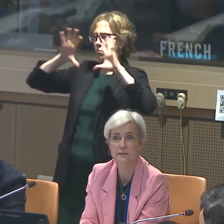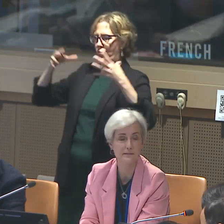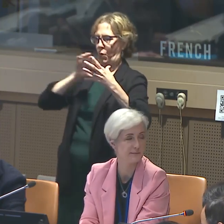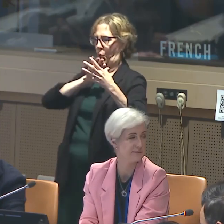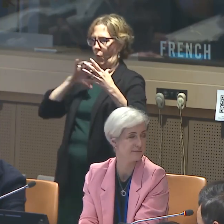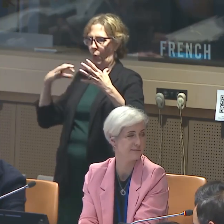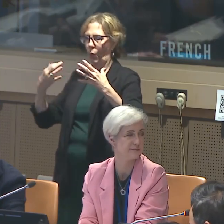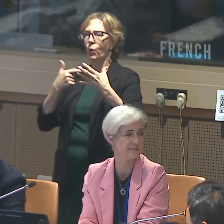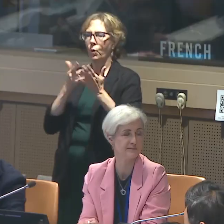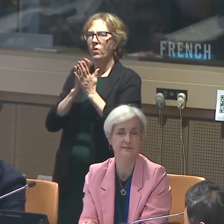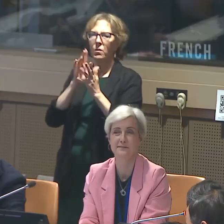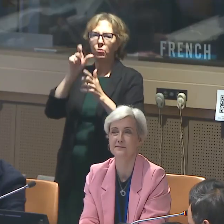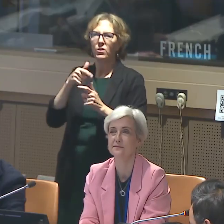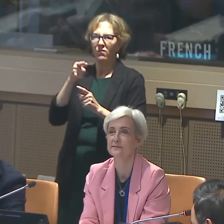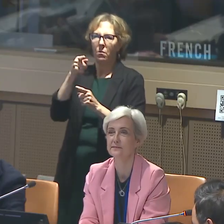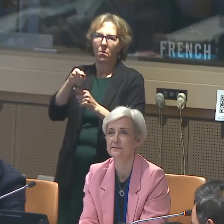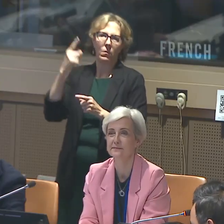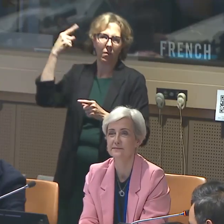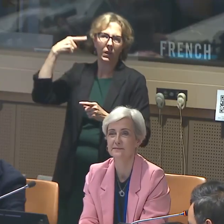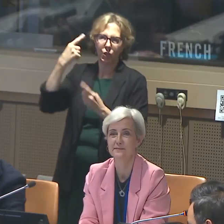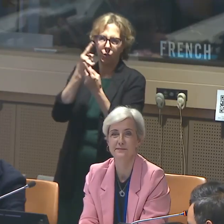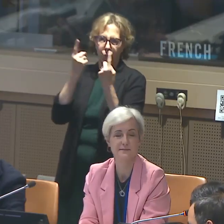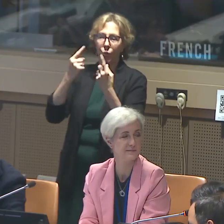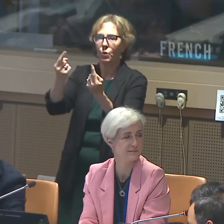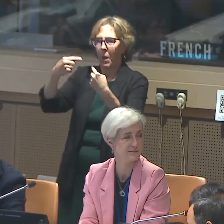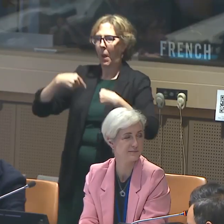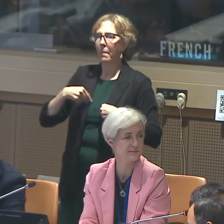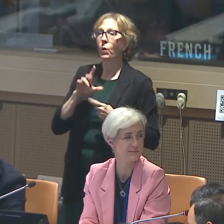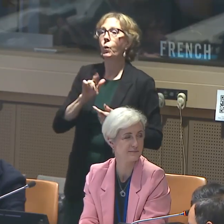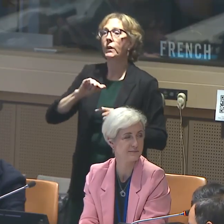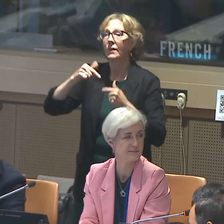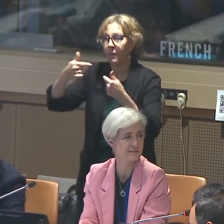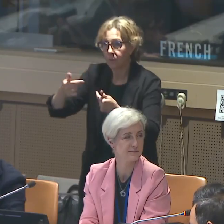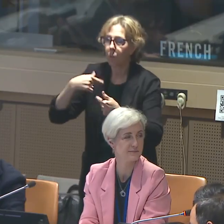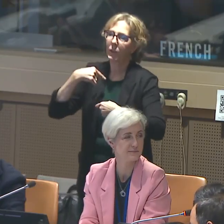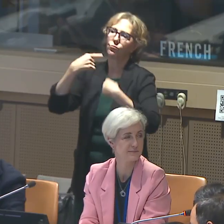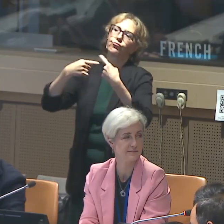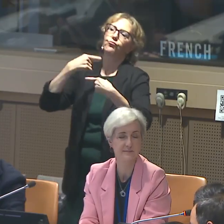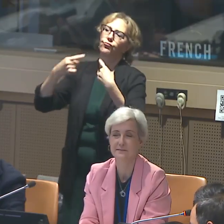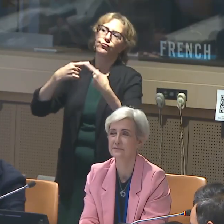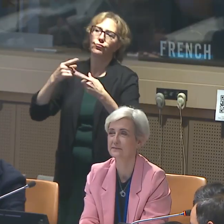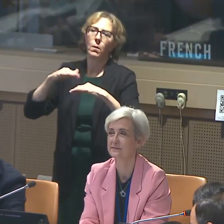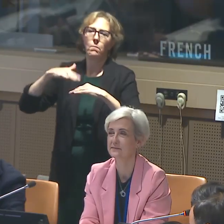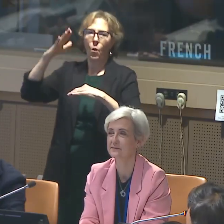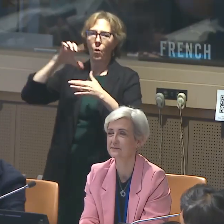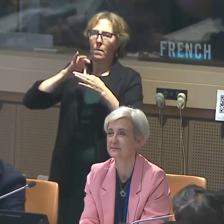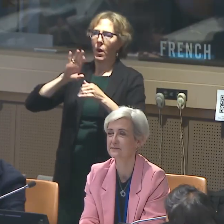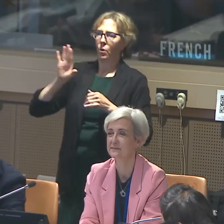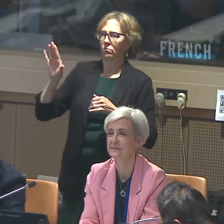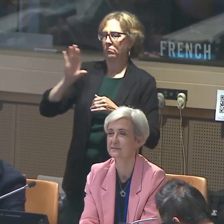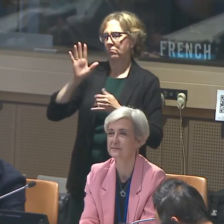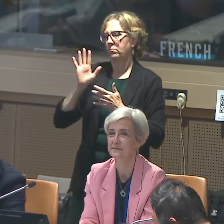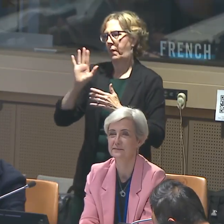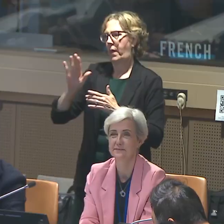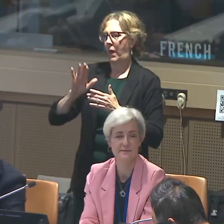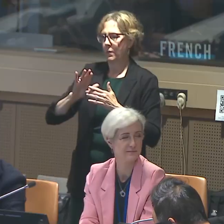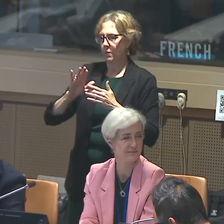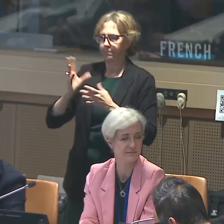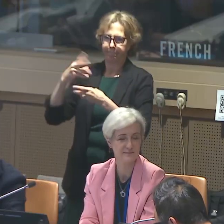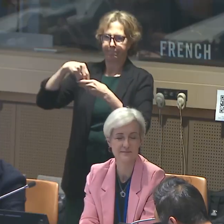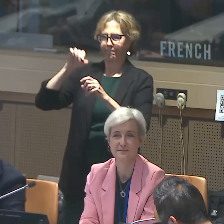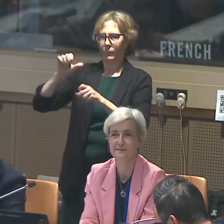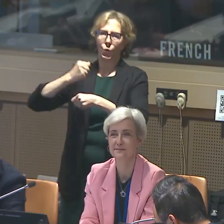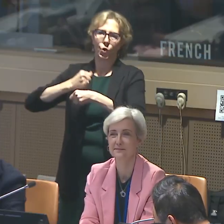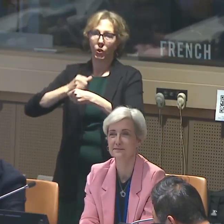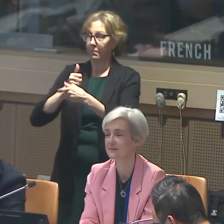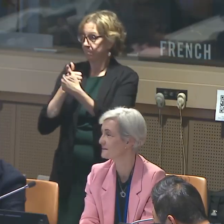assistant professor at the London School of Hygiene and Tropical Medicine, to tell us a little bit more about this compendium.